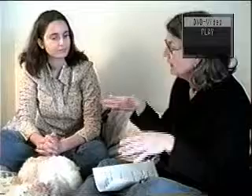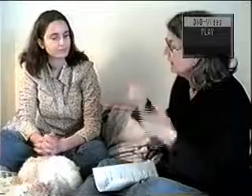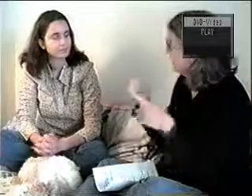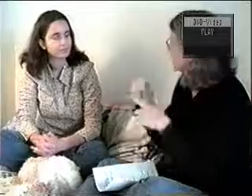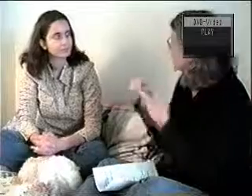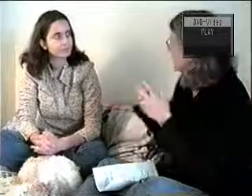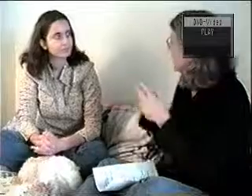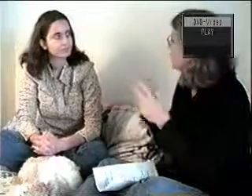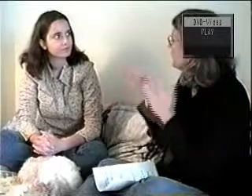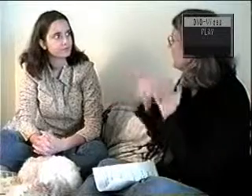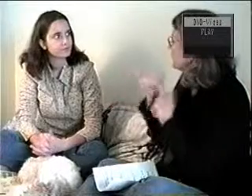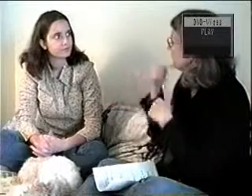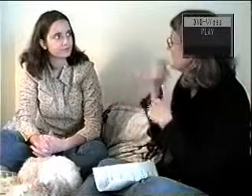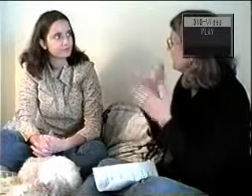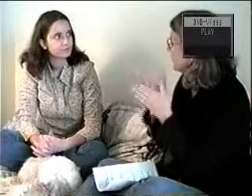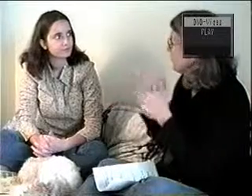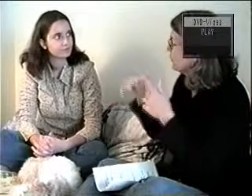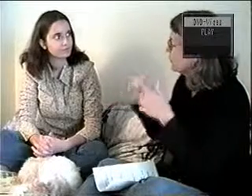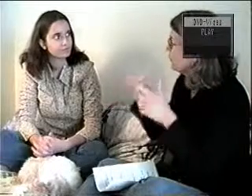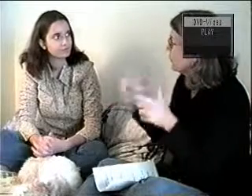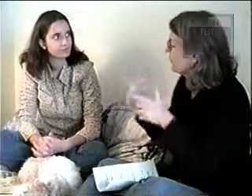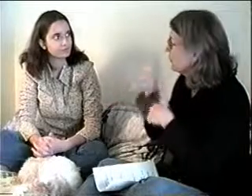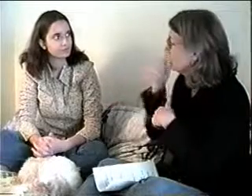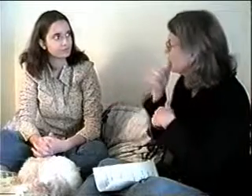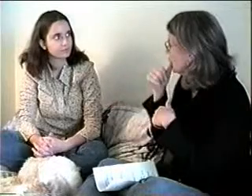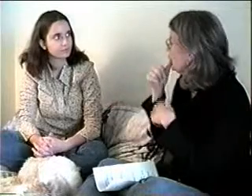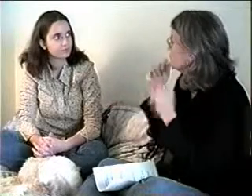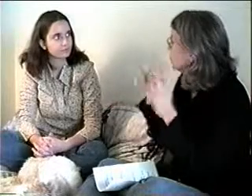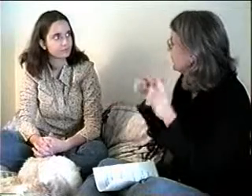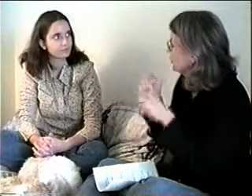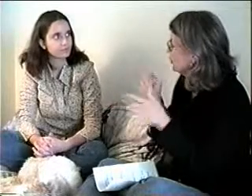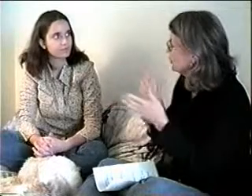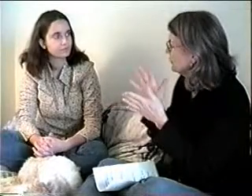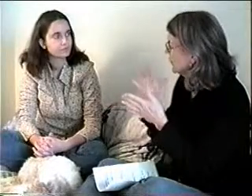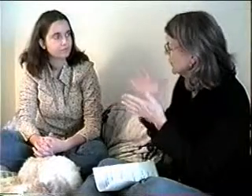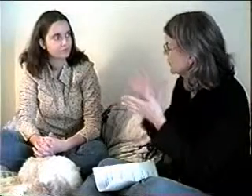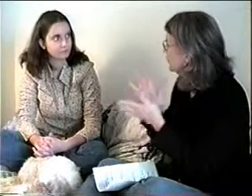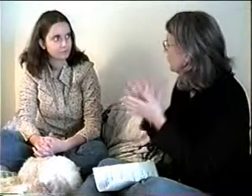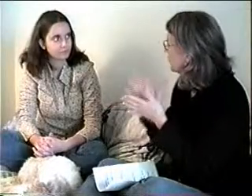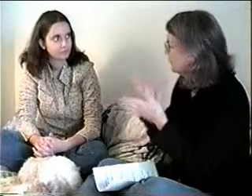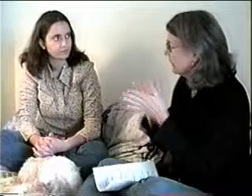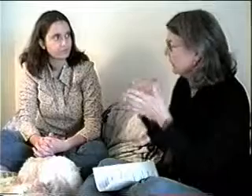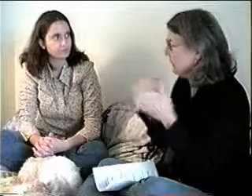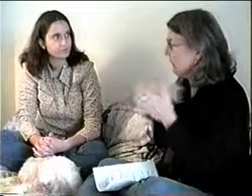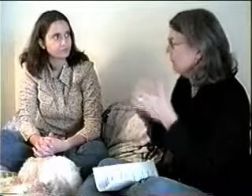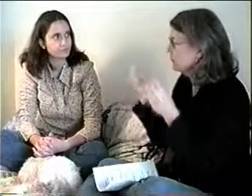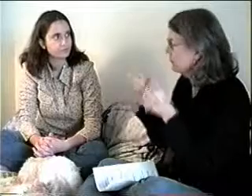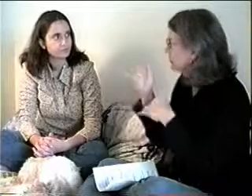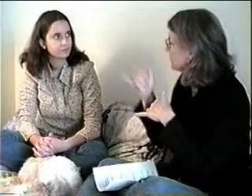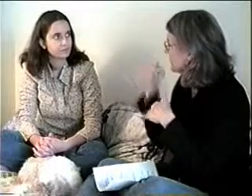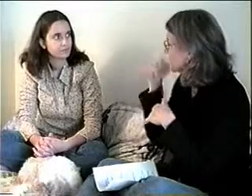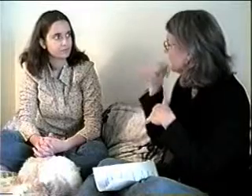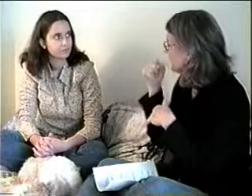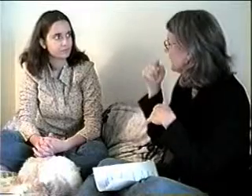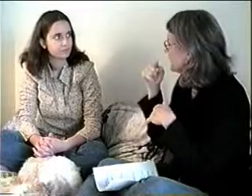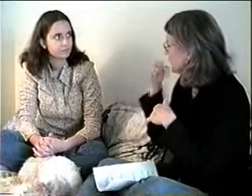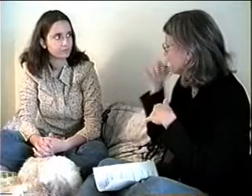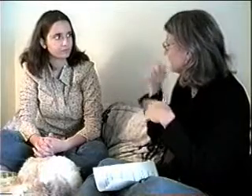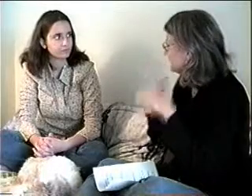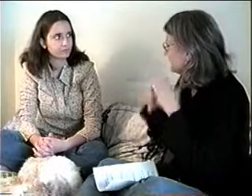Let me start by saying that when you were a little girl, you went to a school that had mostly hearing kids